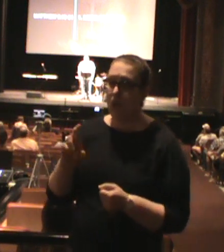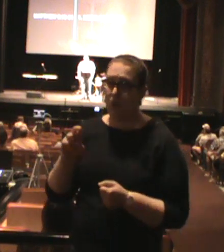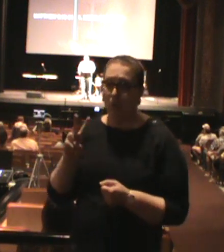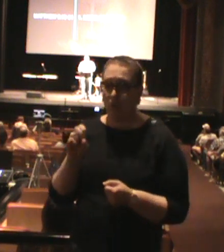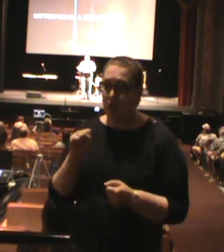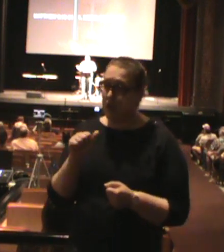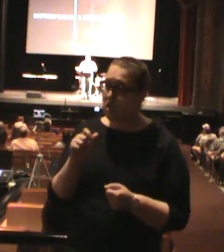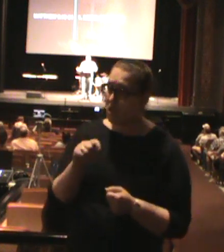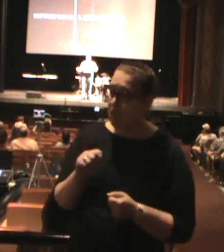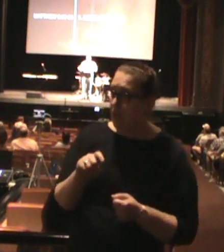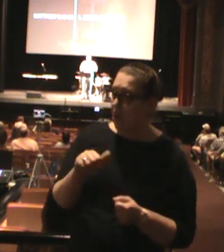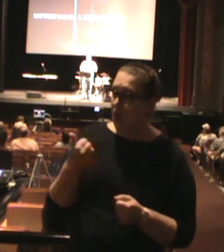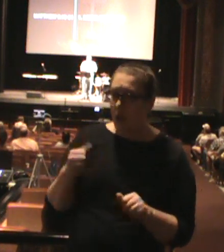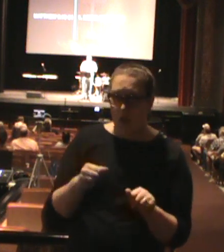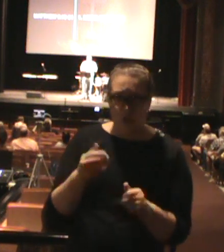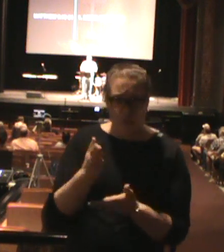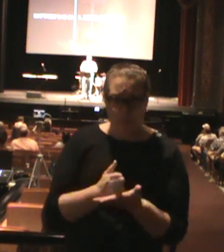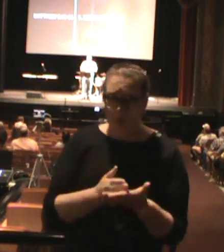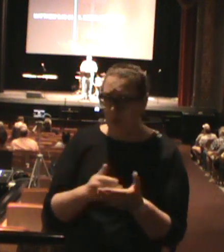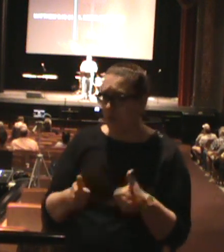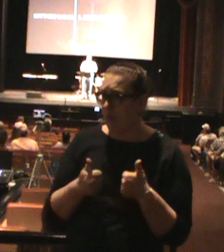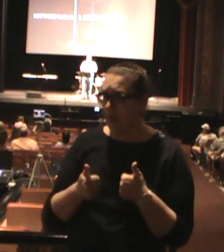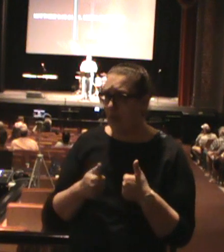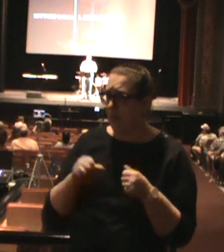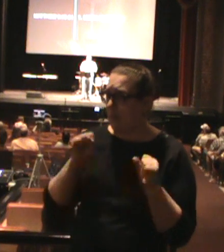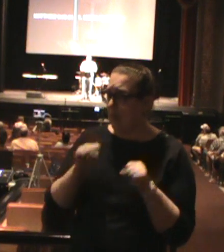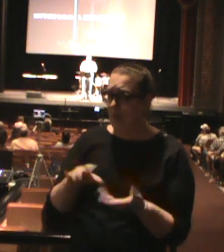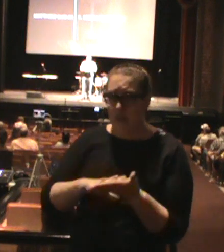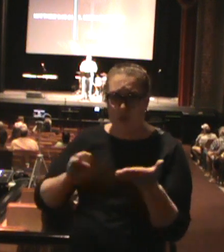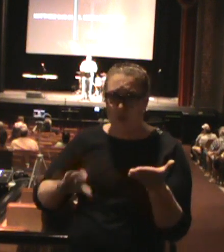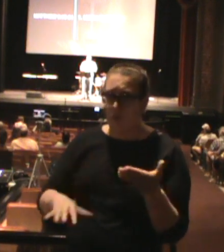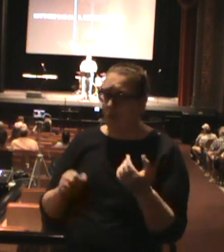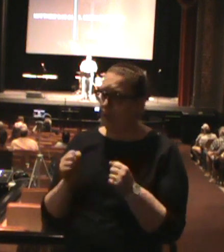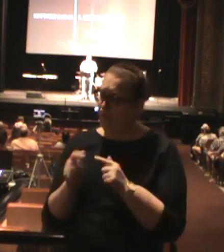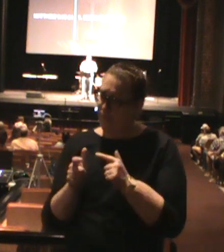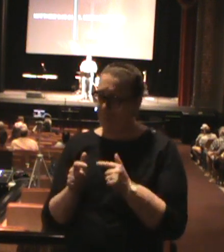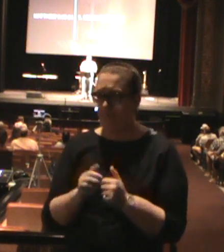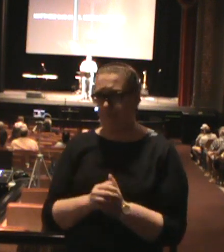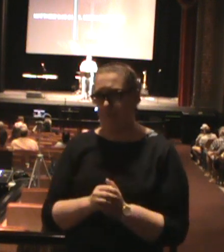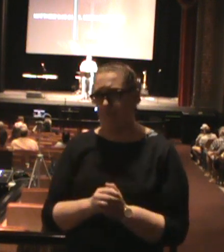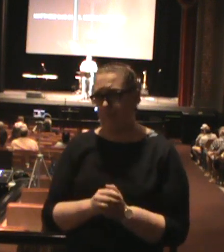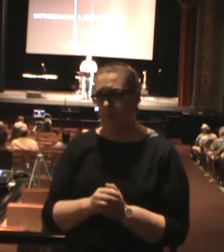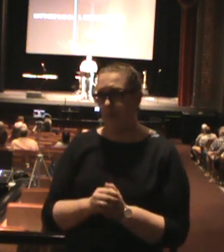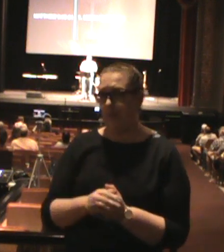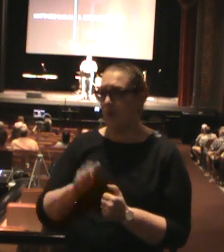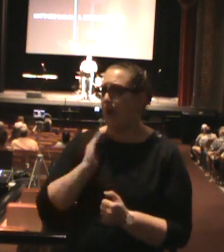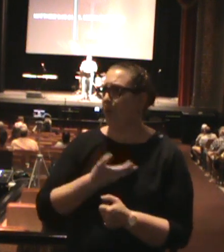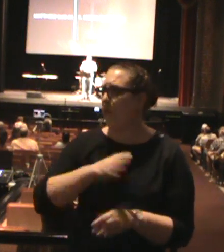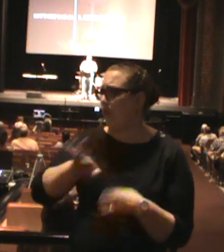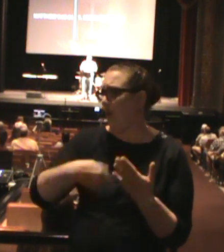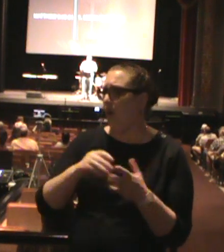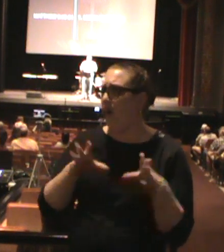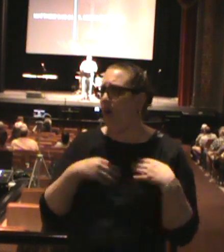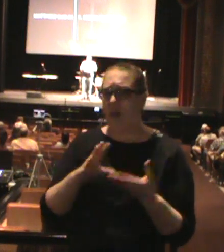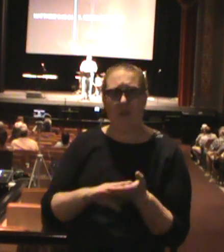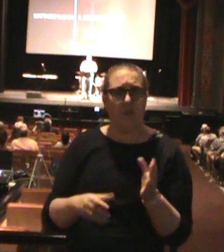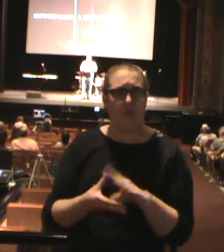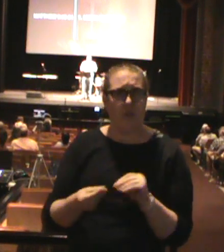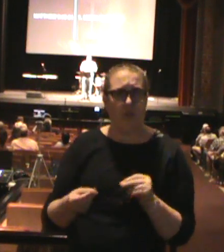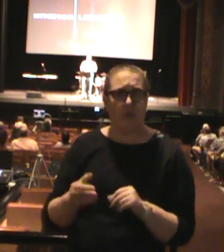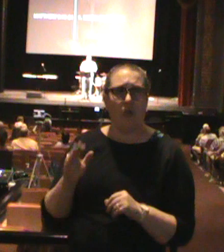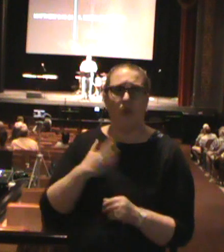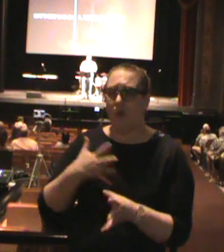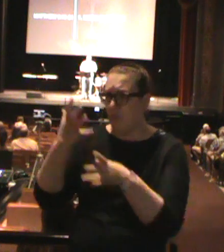life can take those things away in an instant. We all have our stories where we put up trust